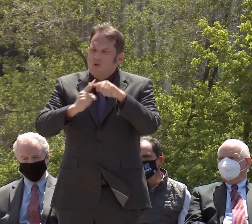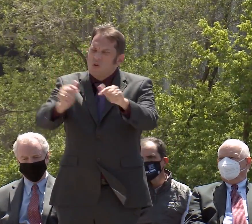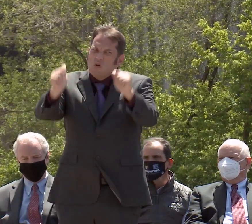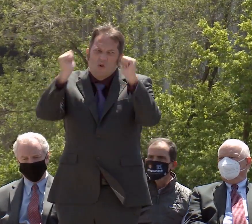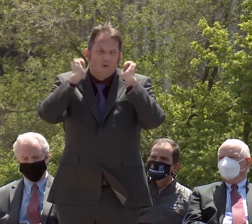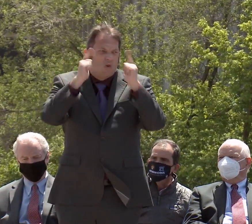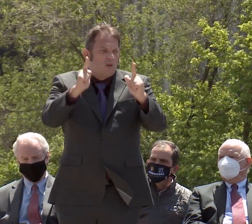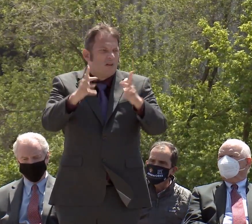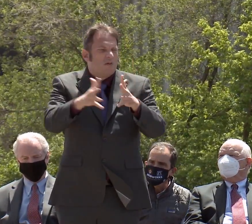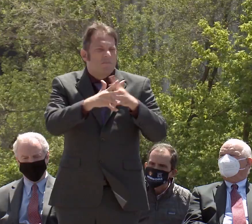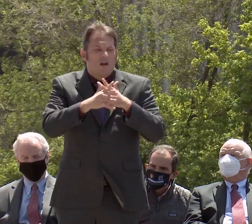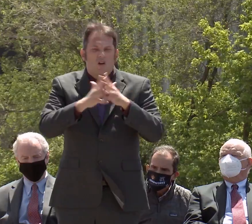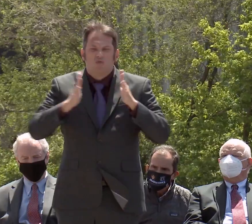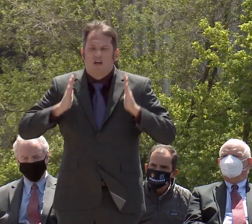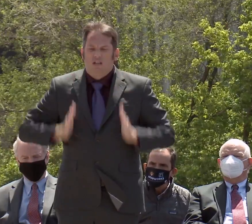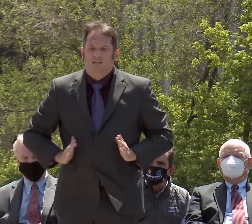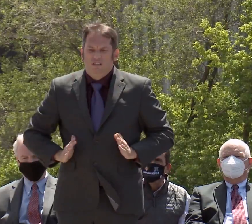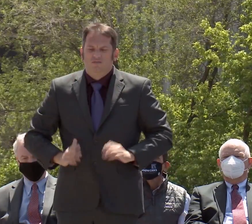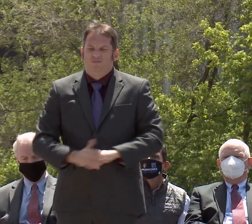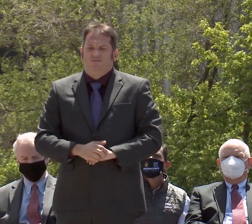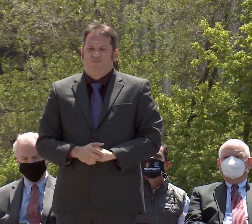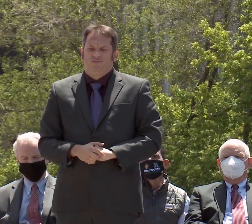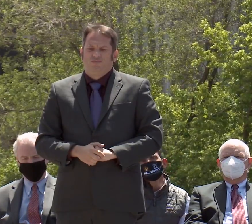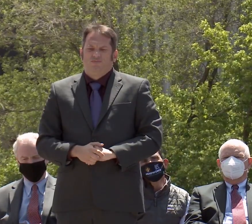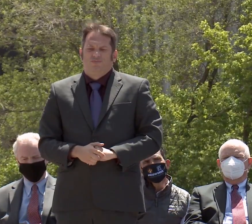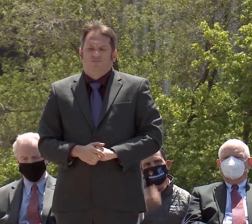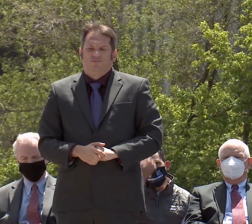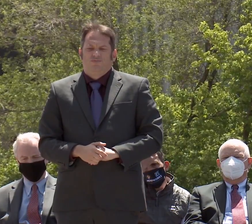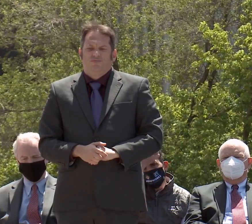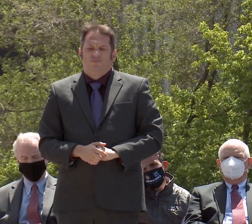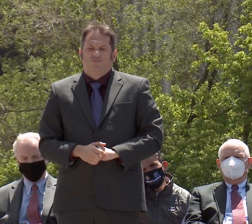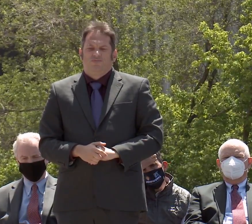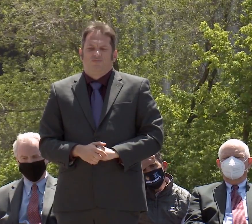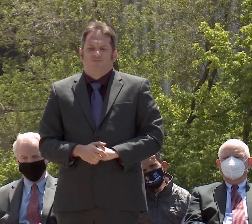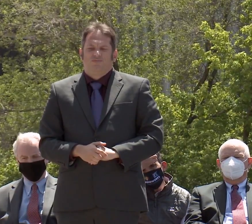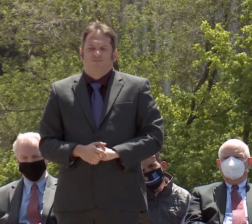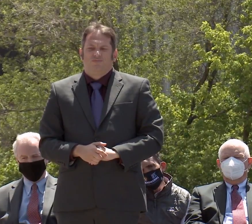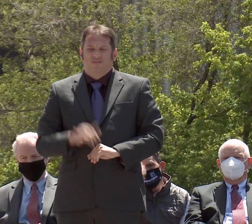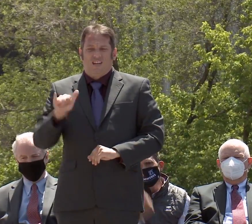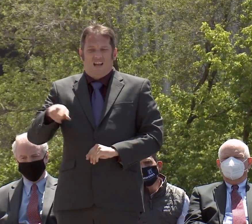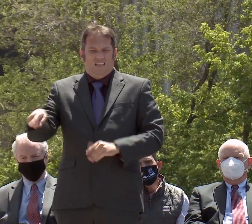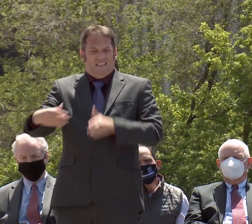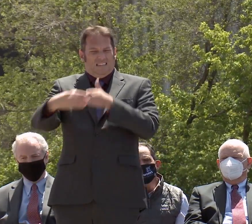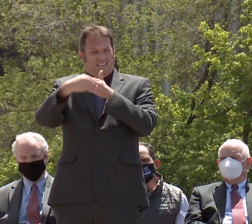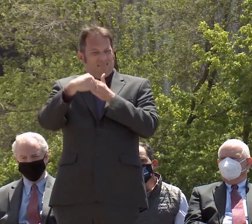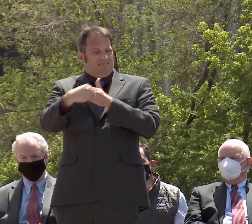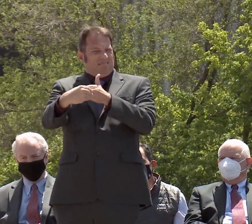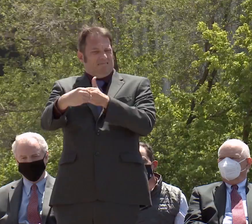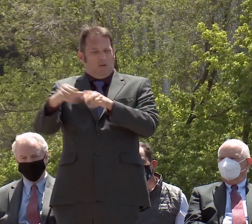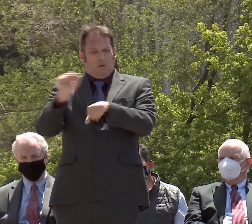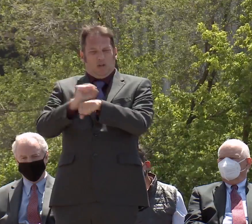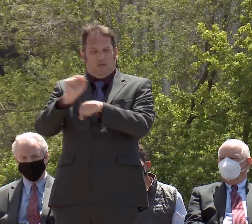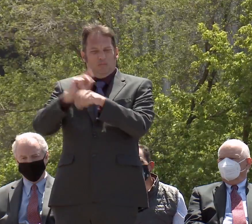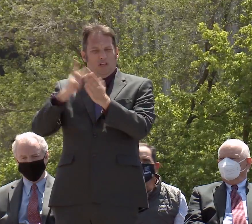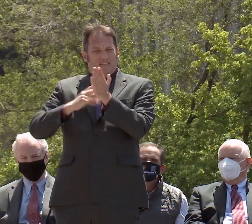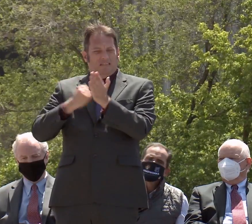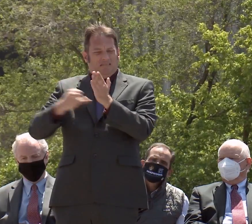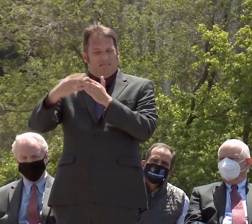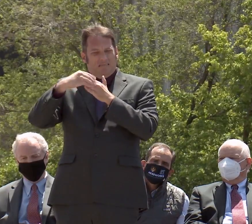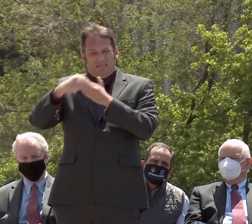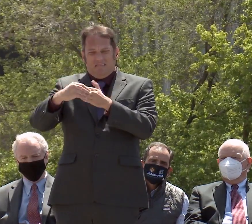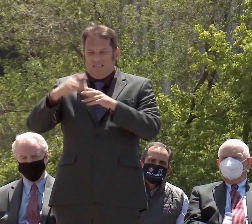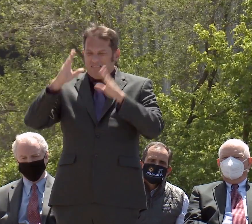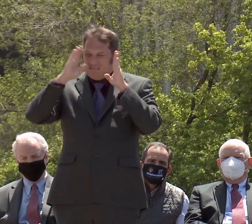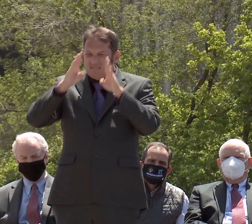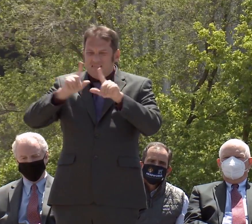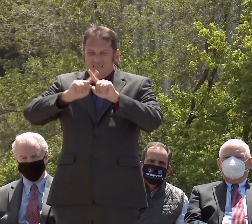River Headworks project and the various investments that have been made by the state and federal government will improve